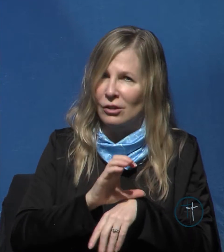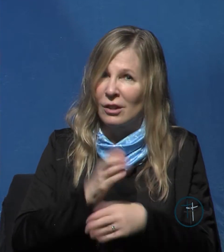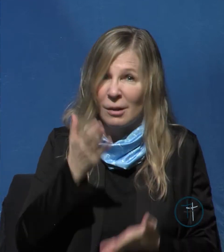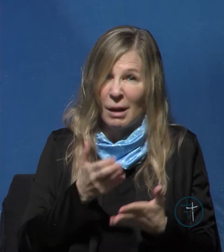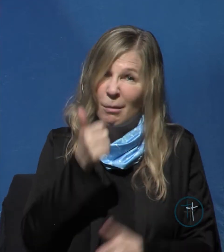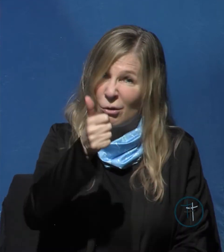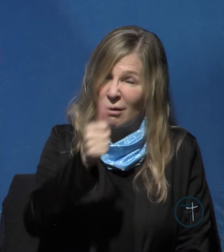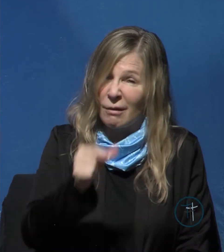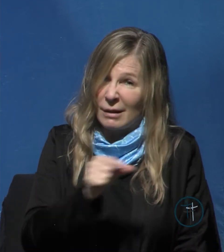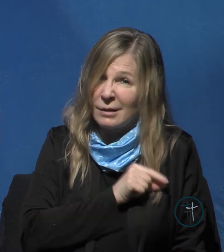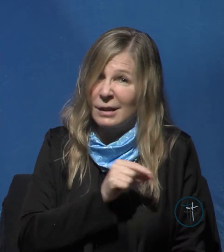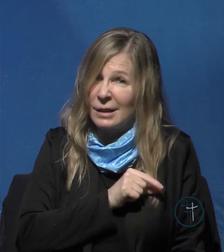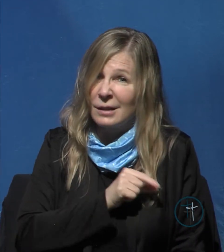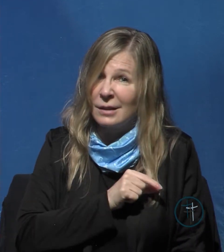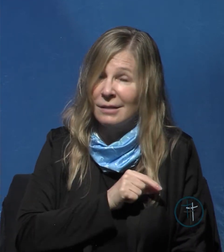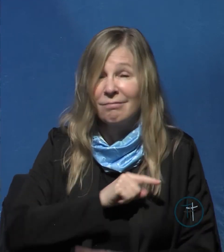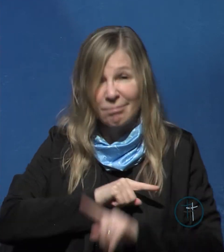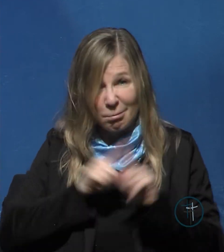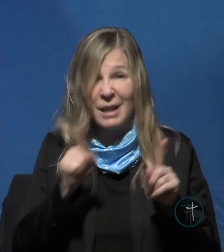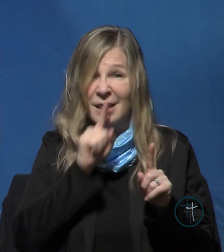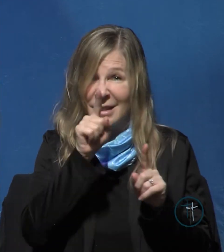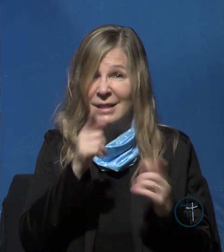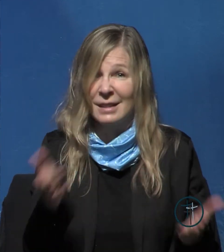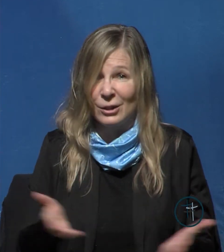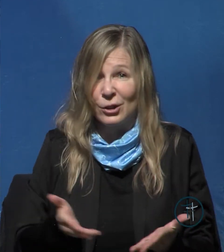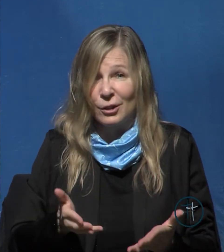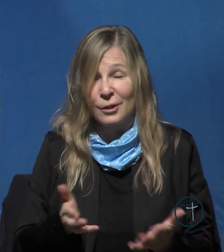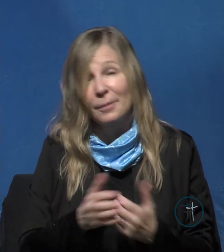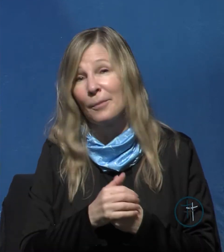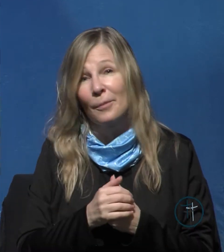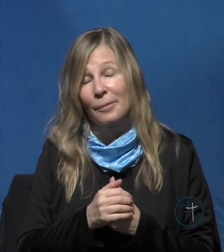the guilty party, but it's here.